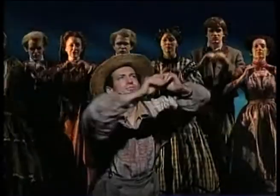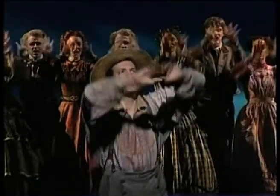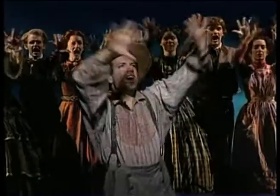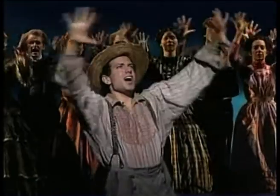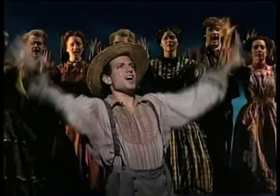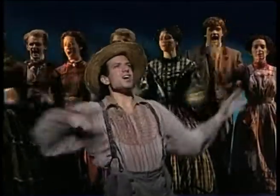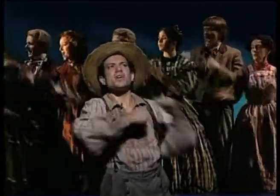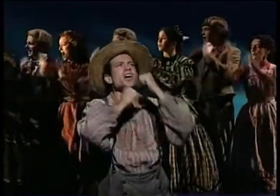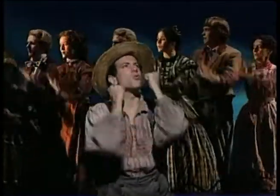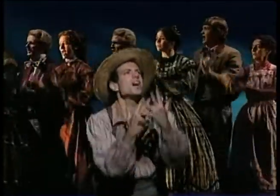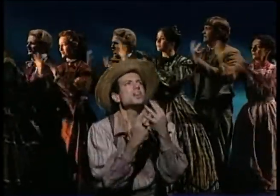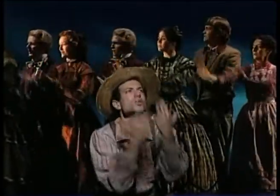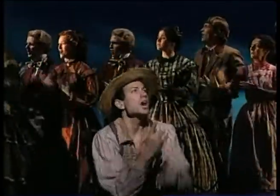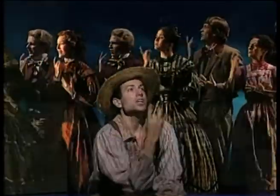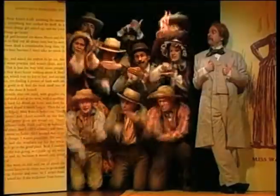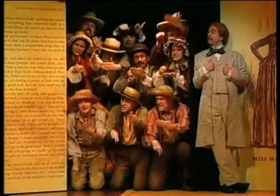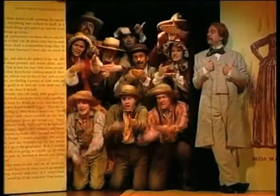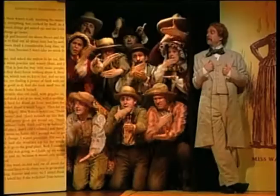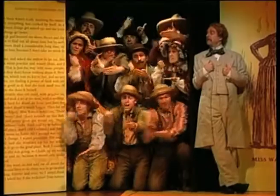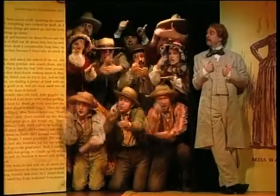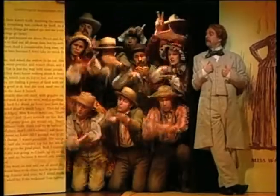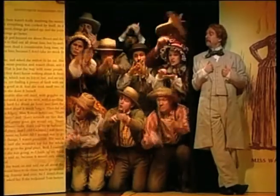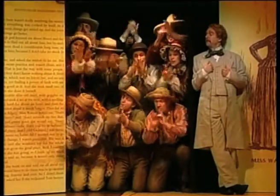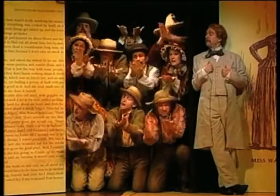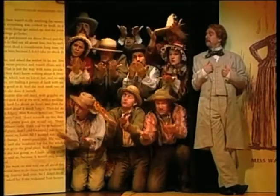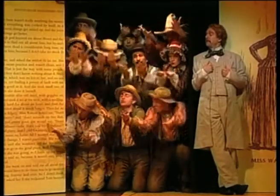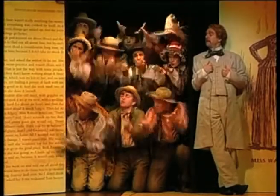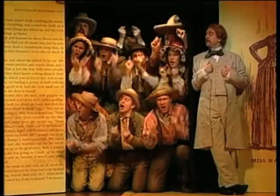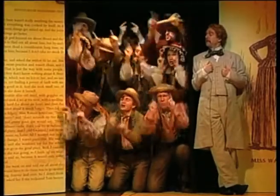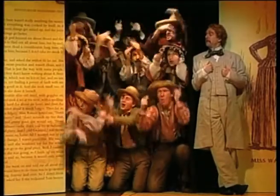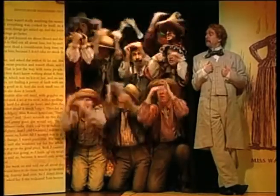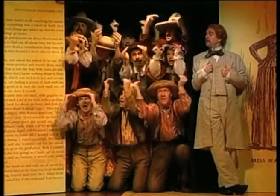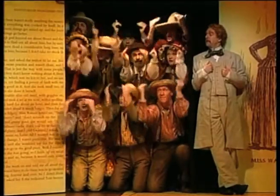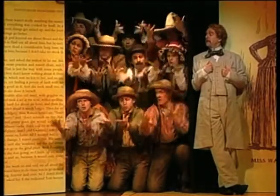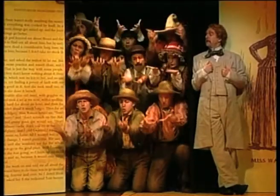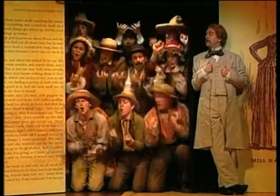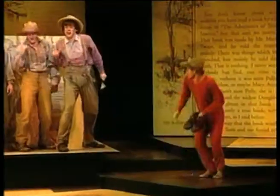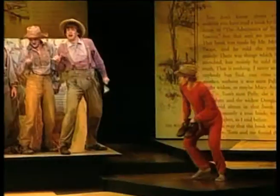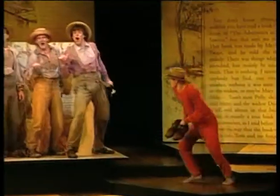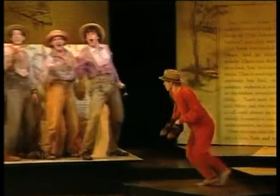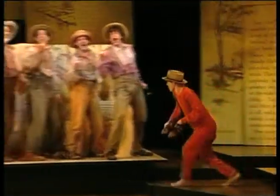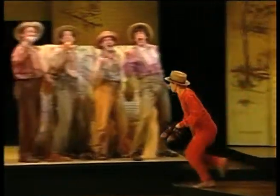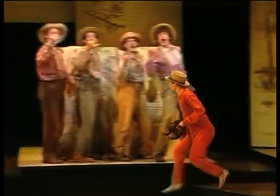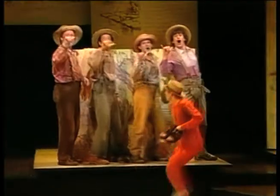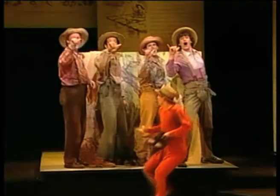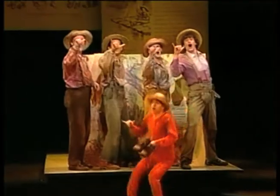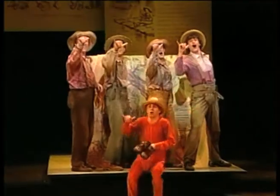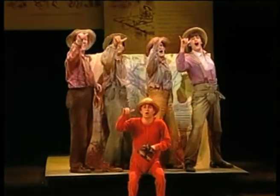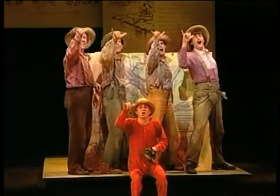The tradition of theatre for deaf audiences usually places an interpreter on the side of the stage, forcing the audience's eye away from the physical